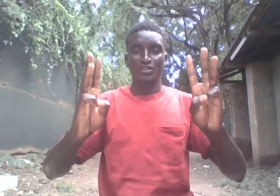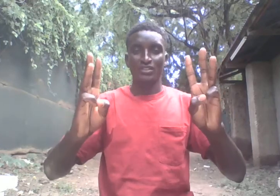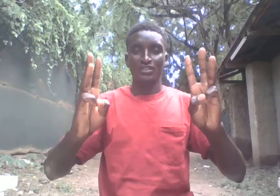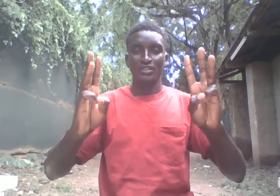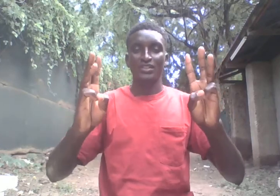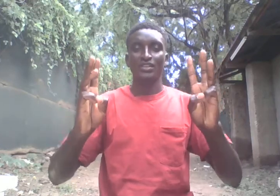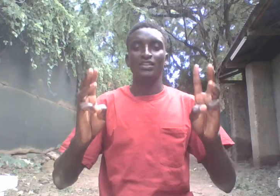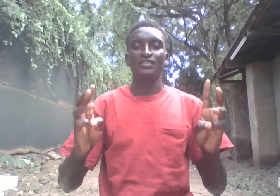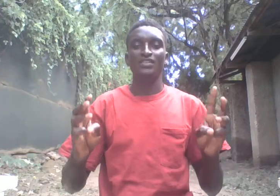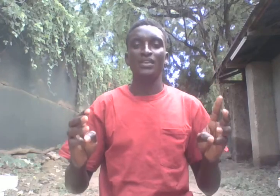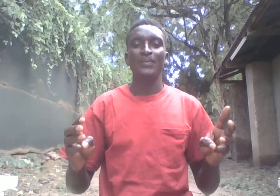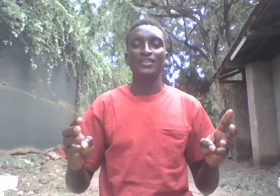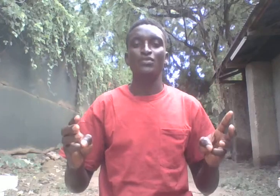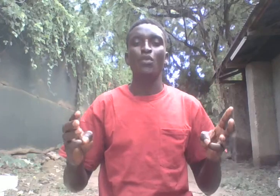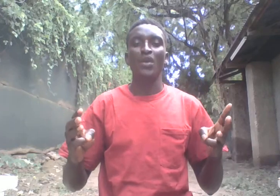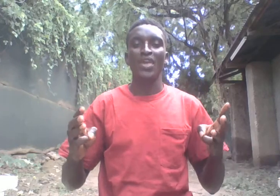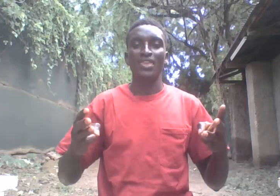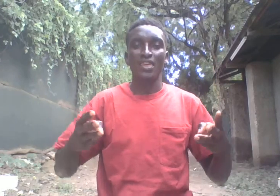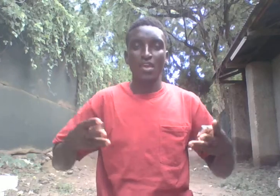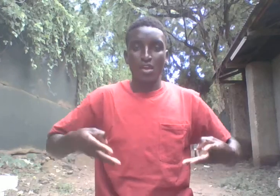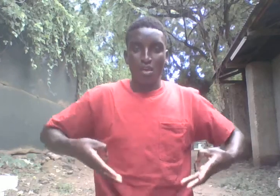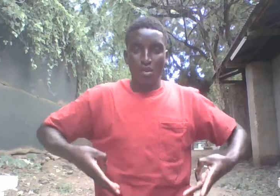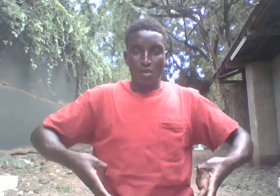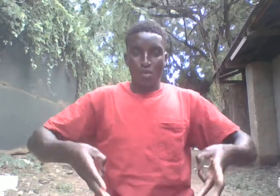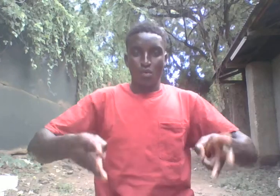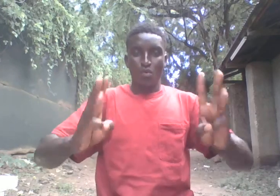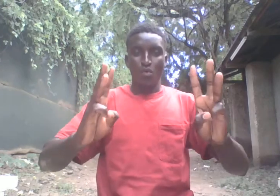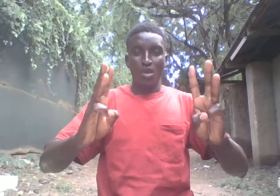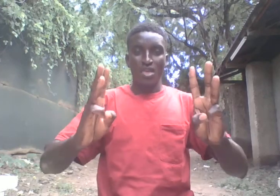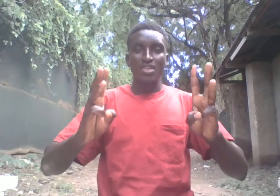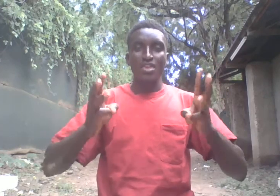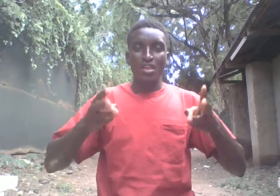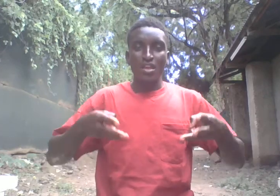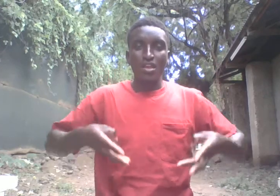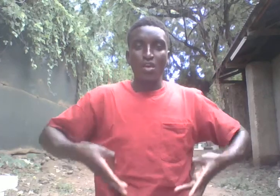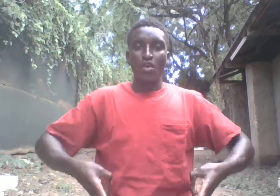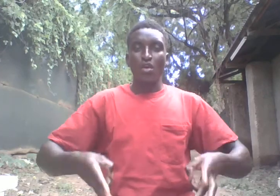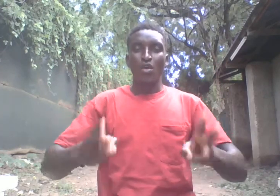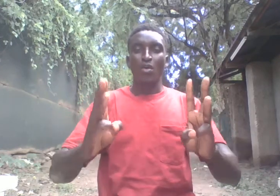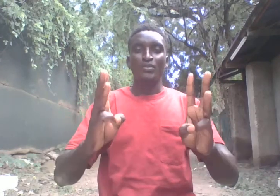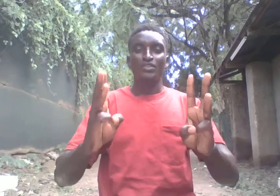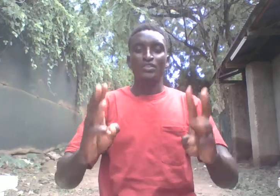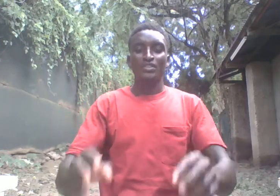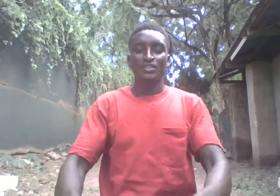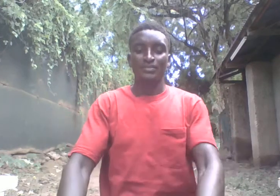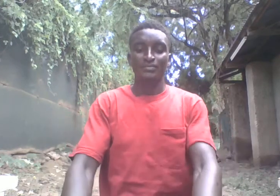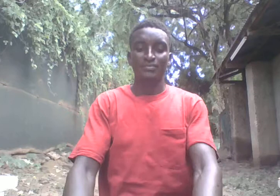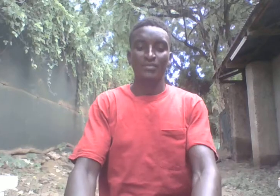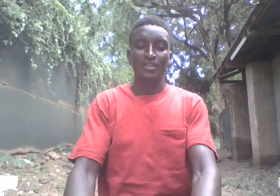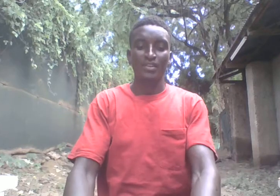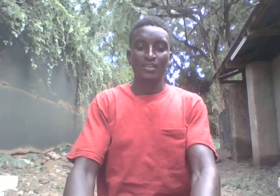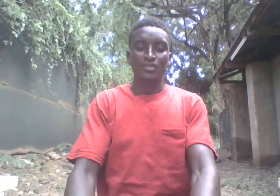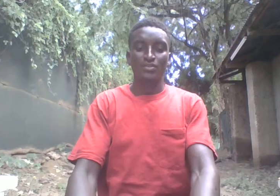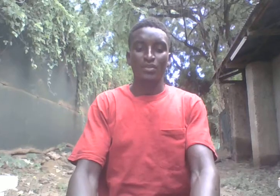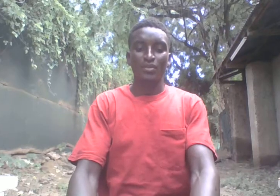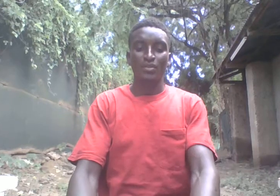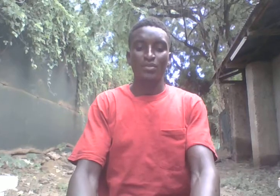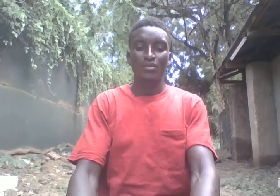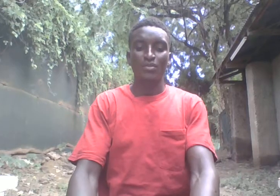Opportunity is the same as way. Way. Opportunity. So we